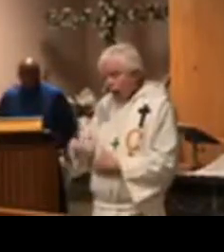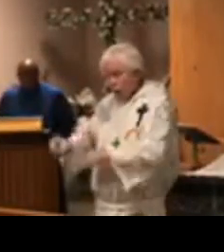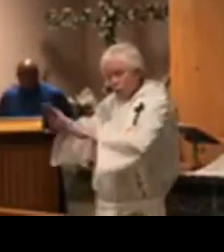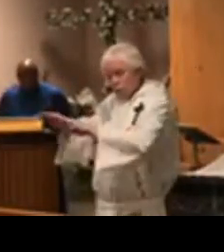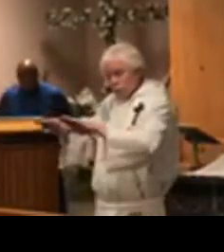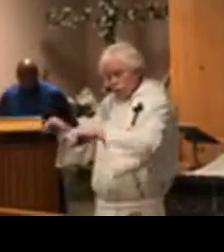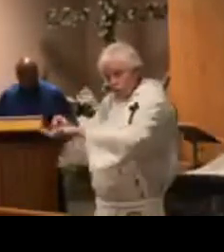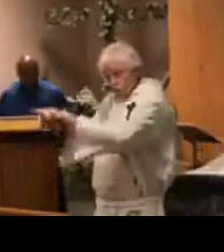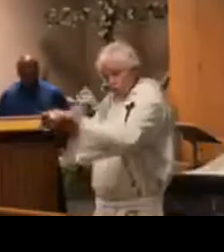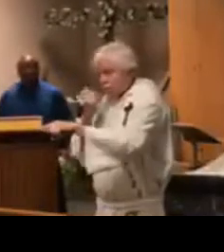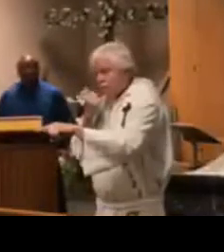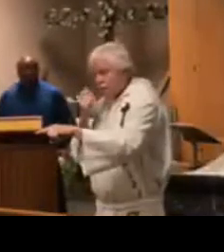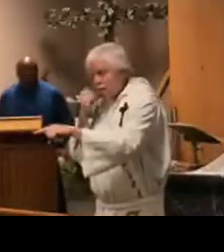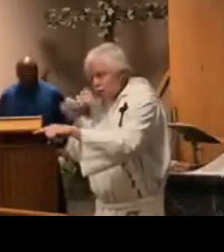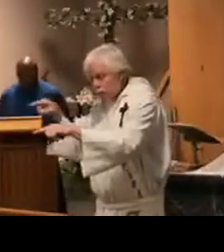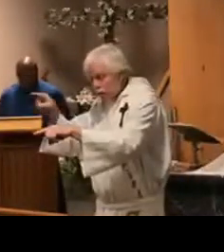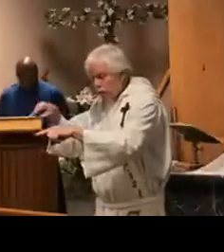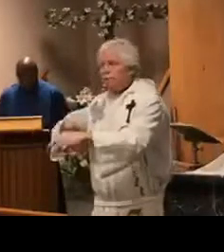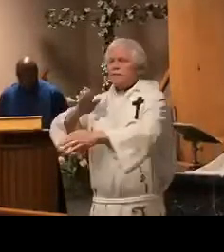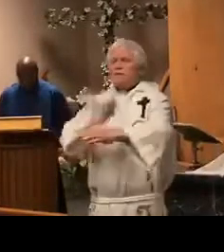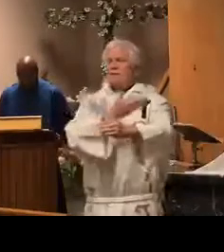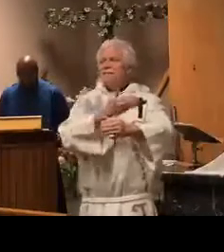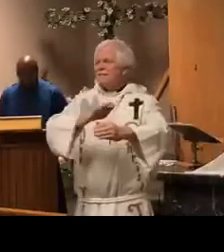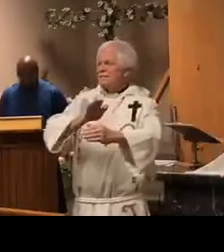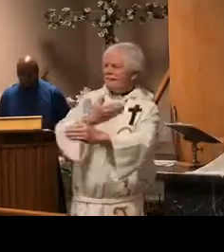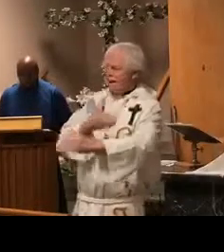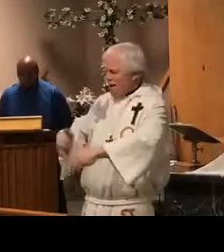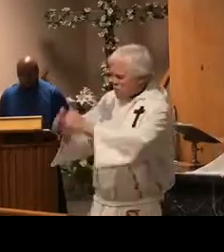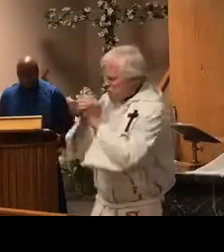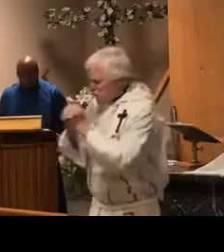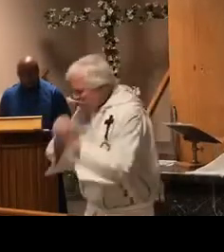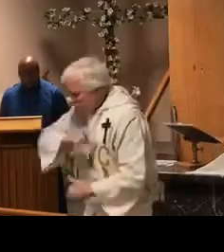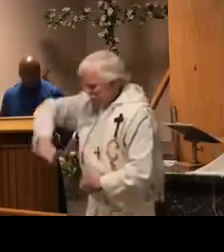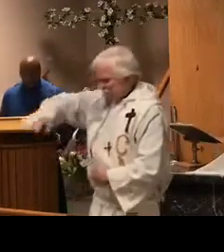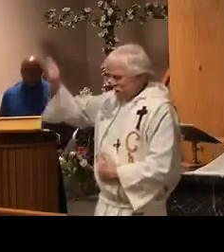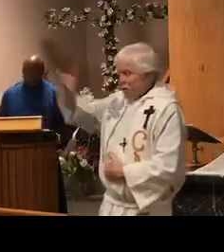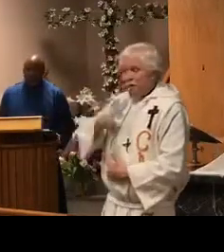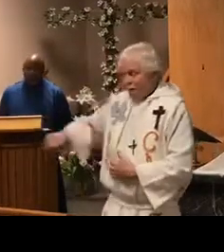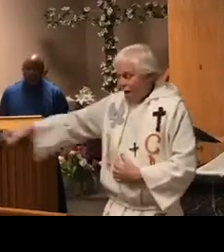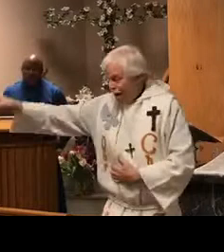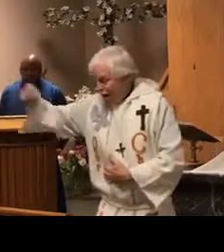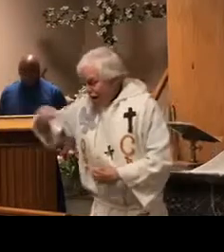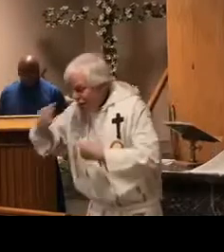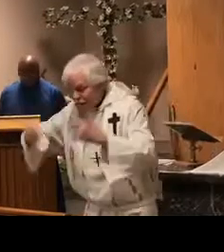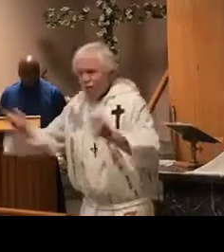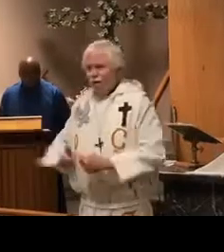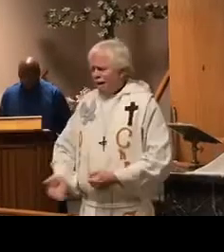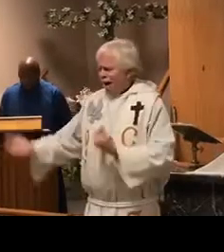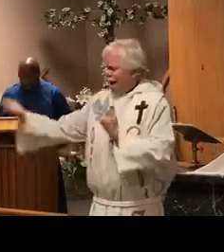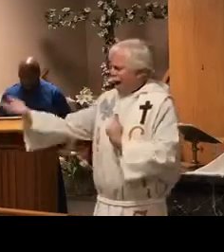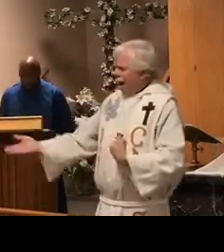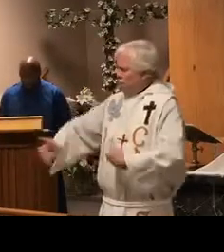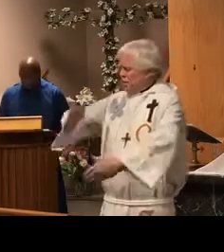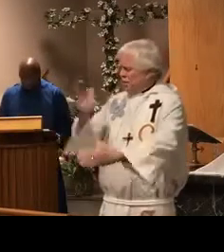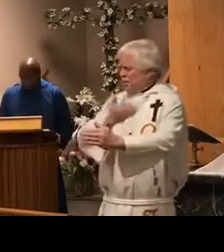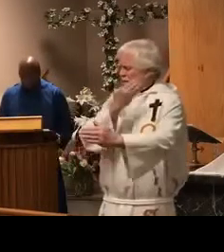the children of Israel, they sang and they worshiped the Lord, saying, I will